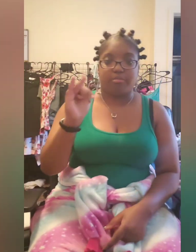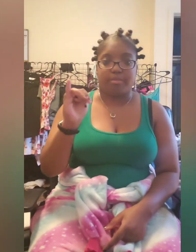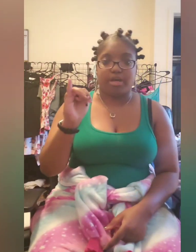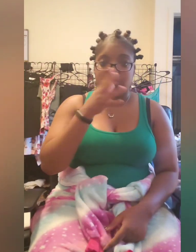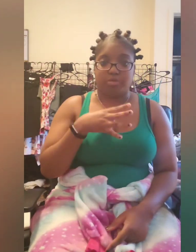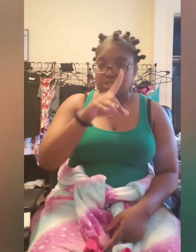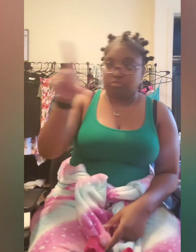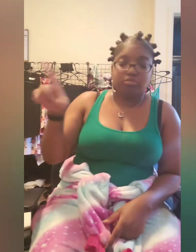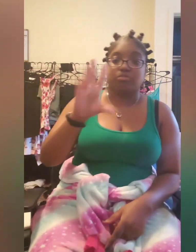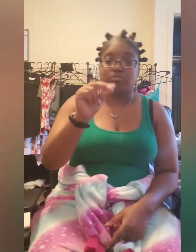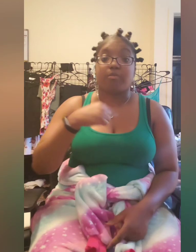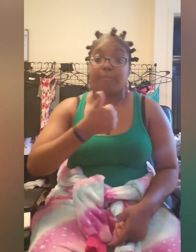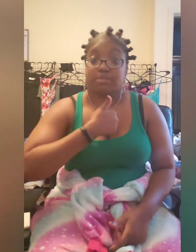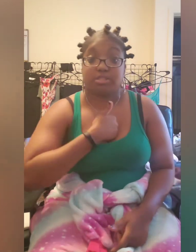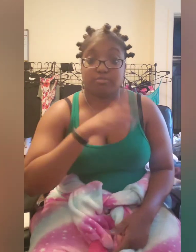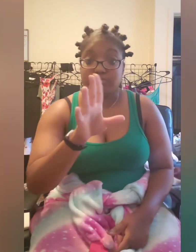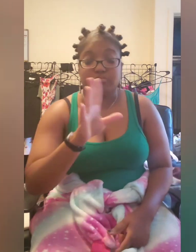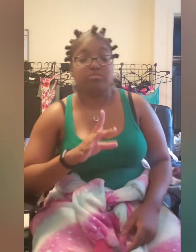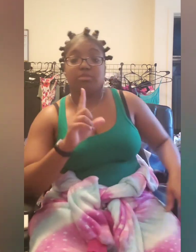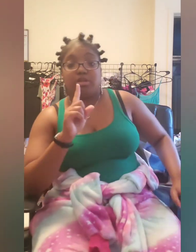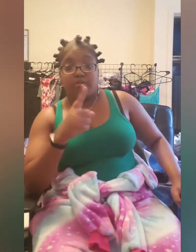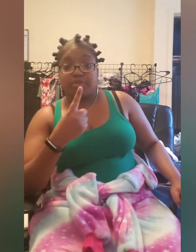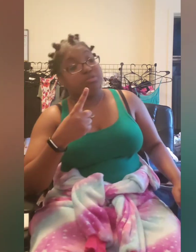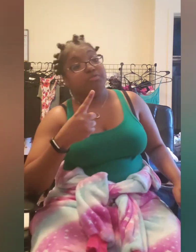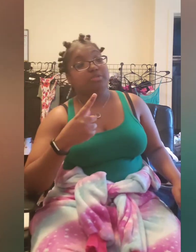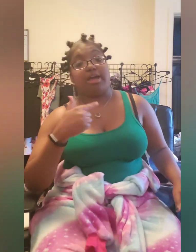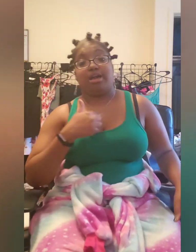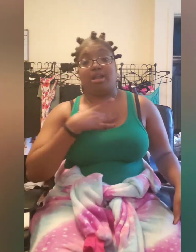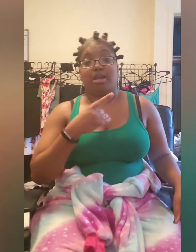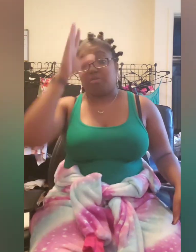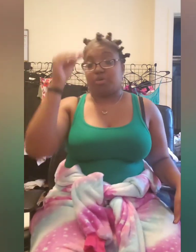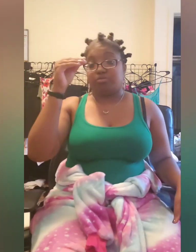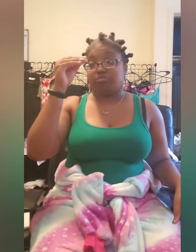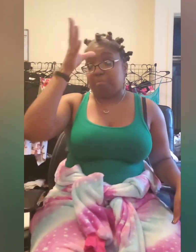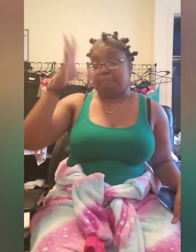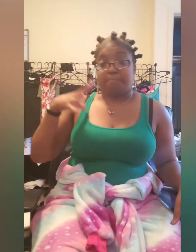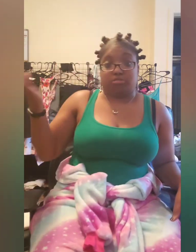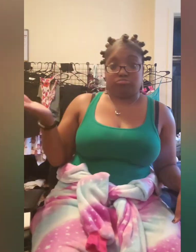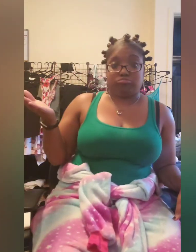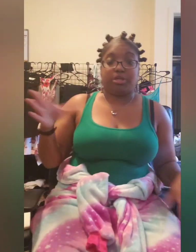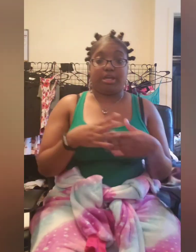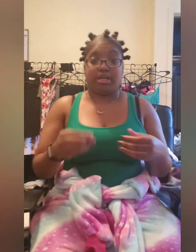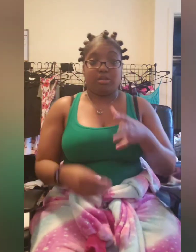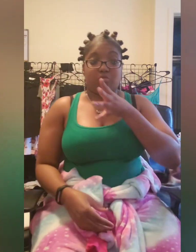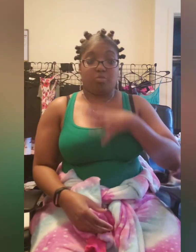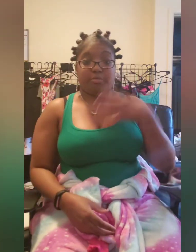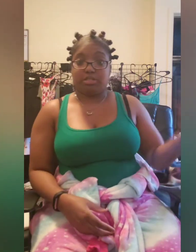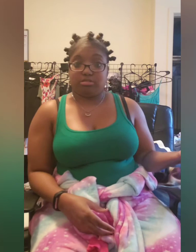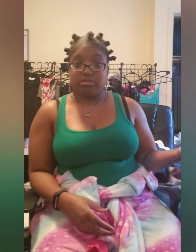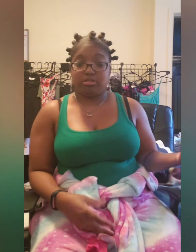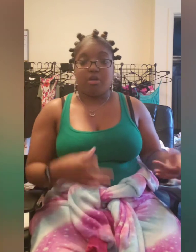I personally, I like both genders. I like men